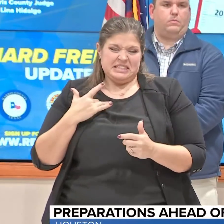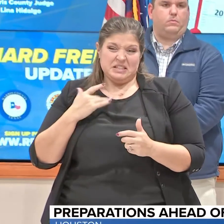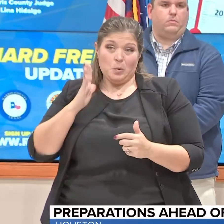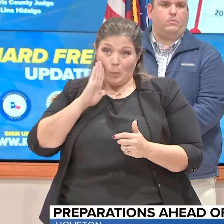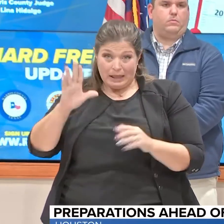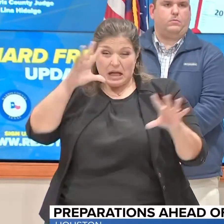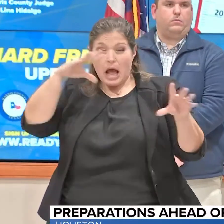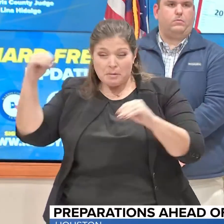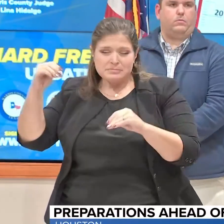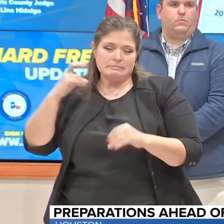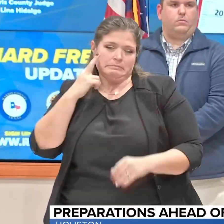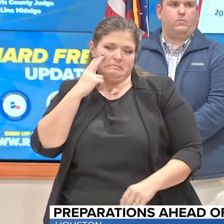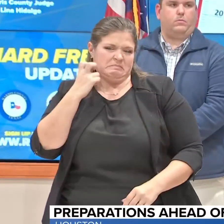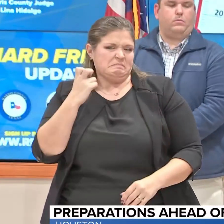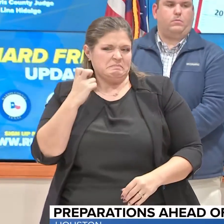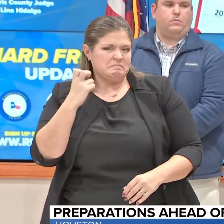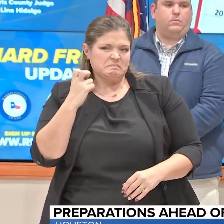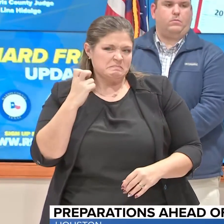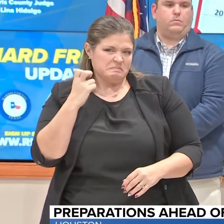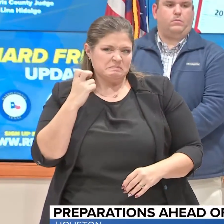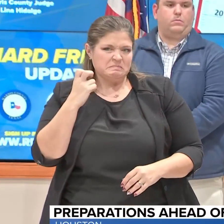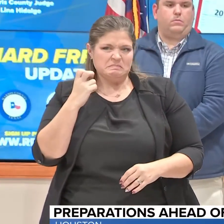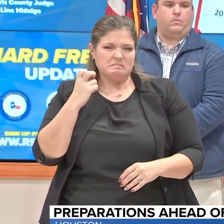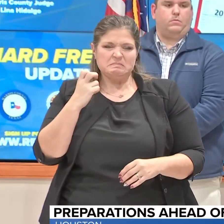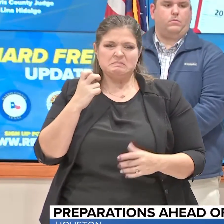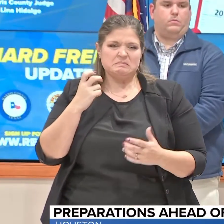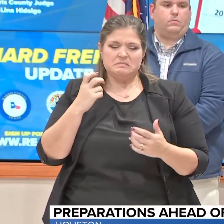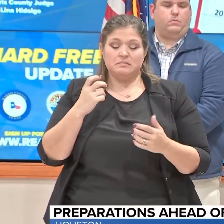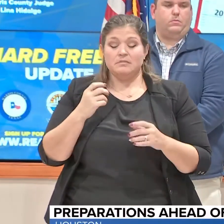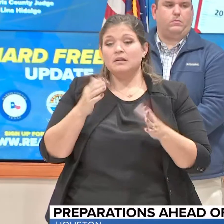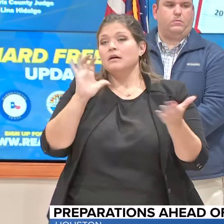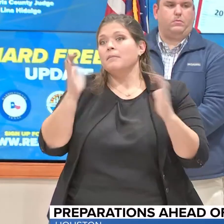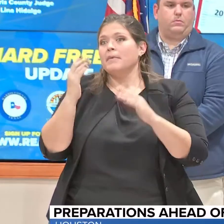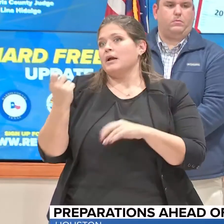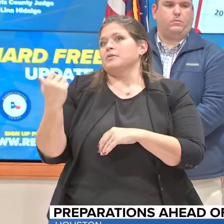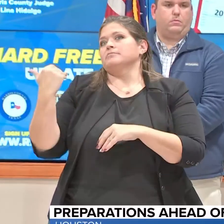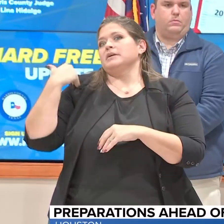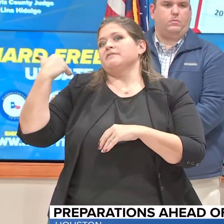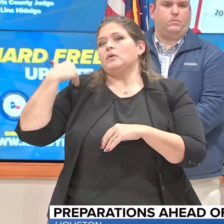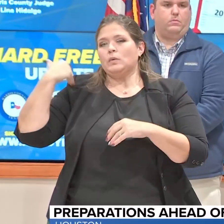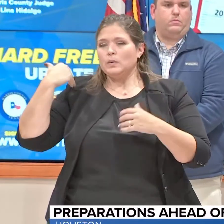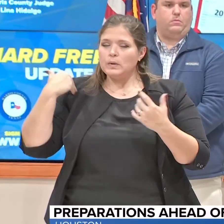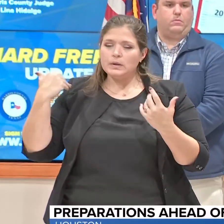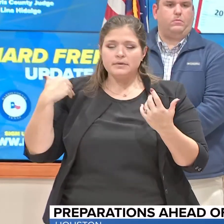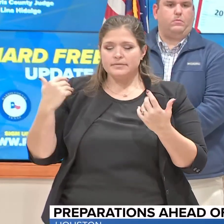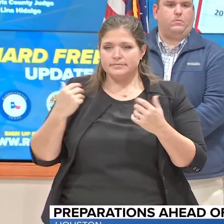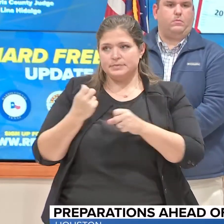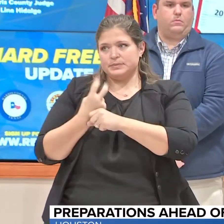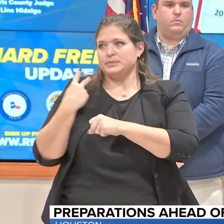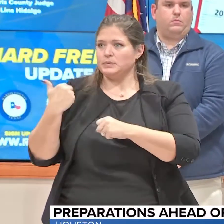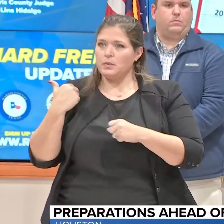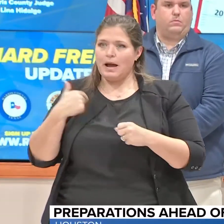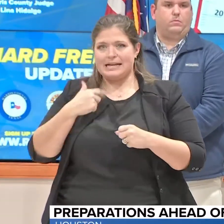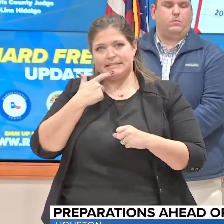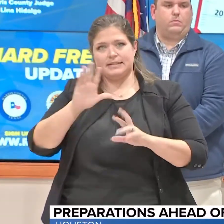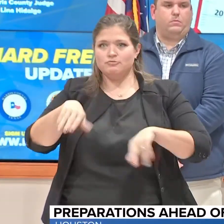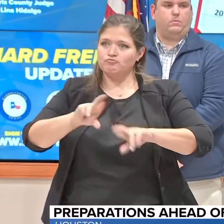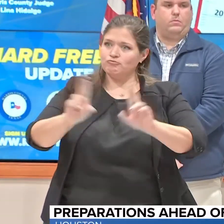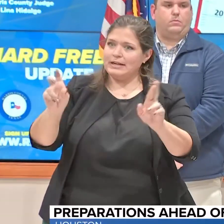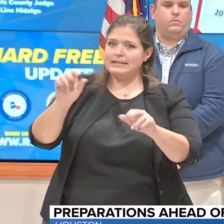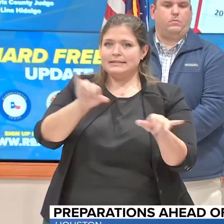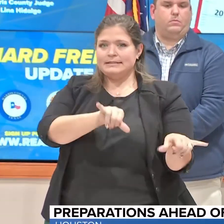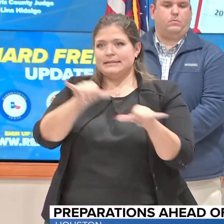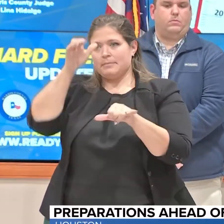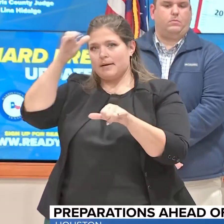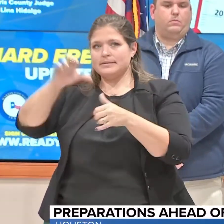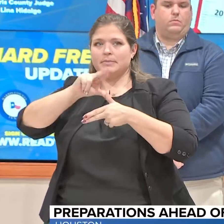why, unlike last time, I'm not here saying prepare as though this was a Category 5 hurricane. Saying prepare